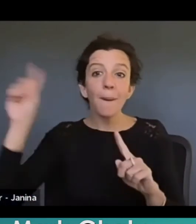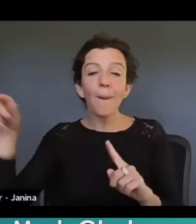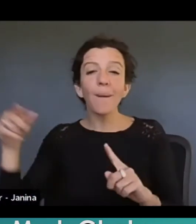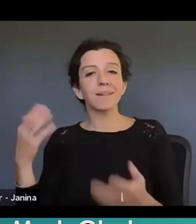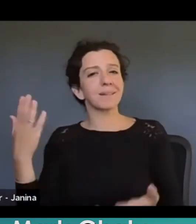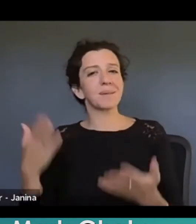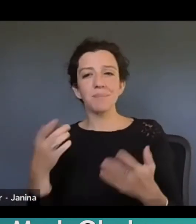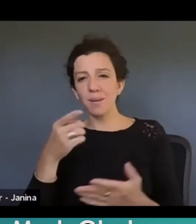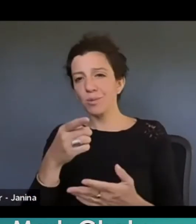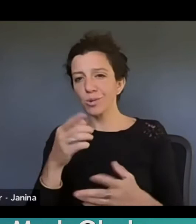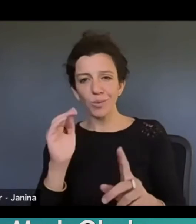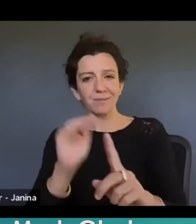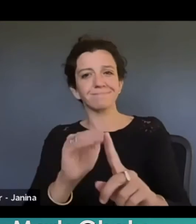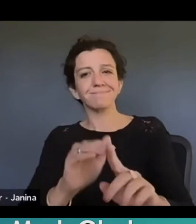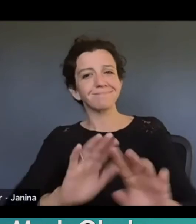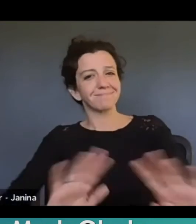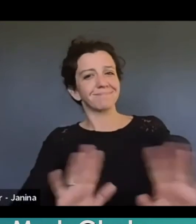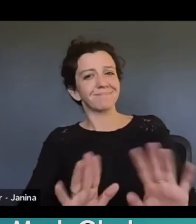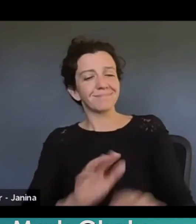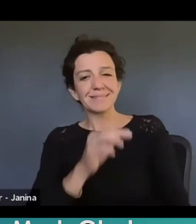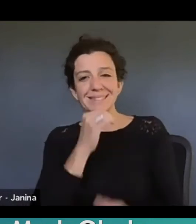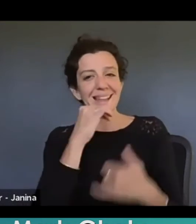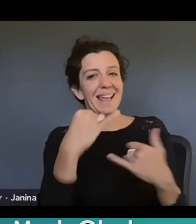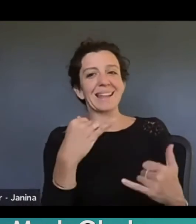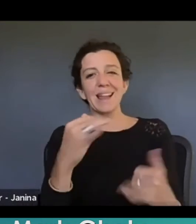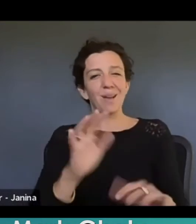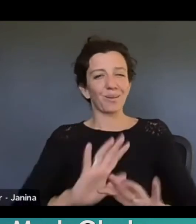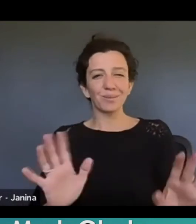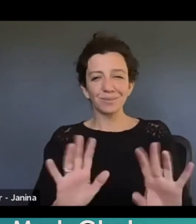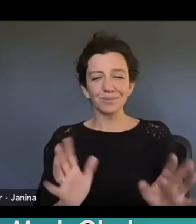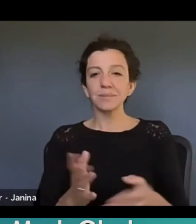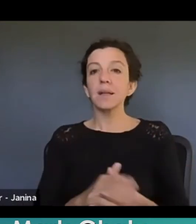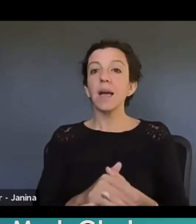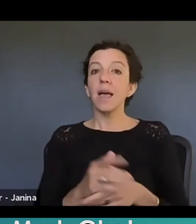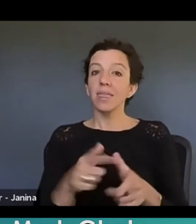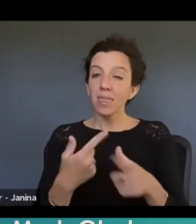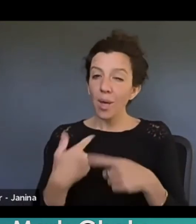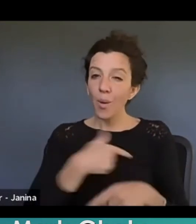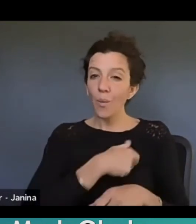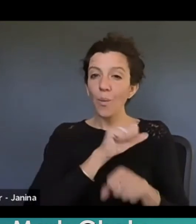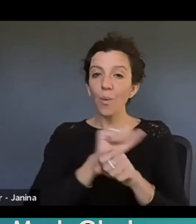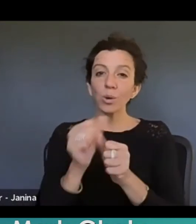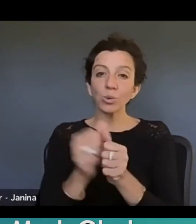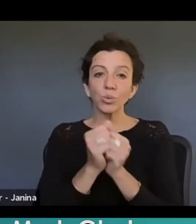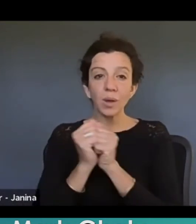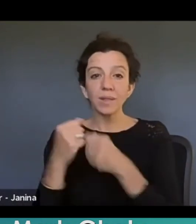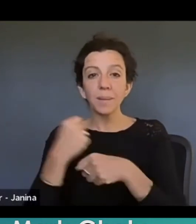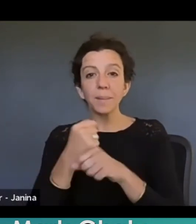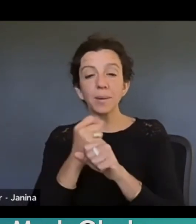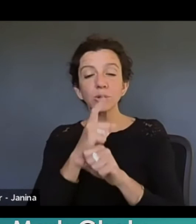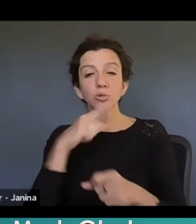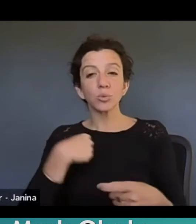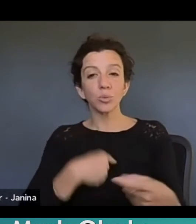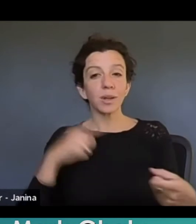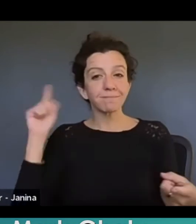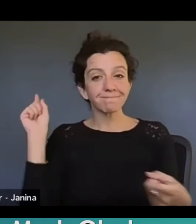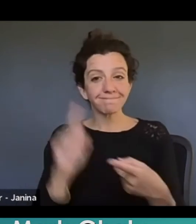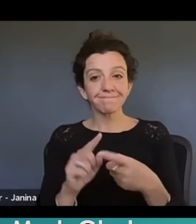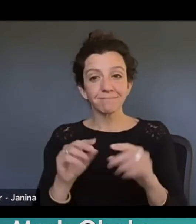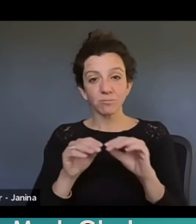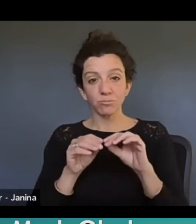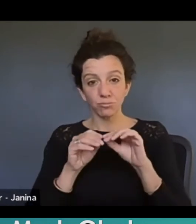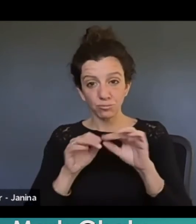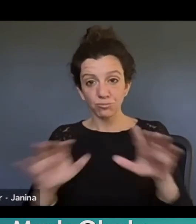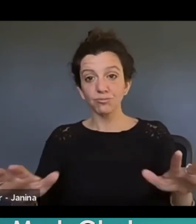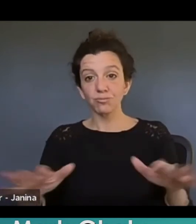decide that now isn't the time, and that we'll continue to work together to really reduce transmission so we can